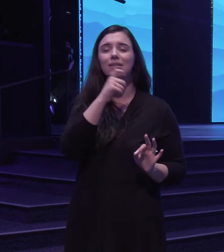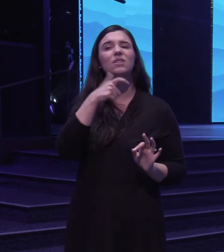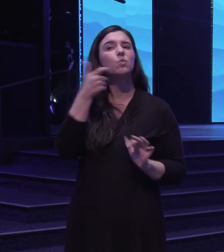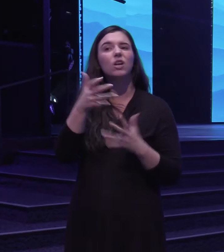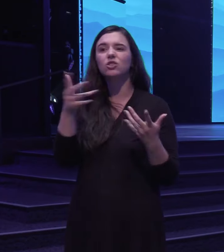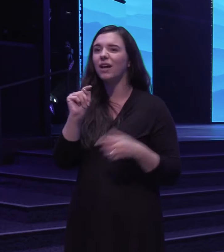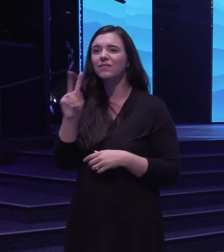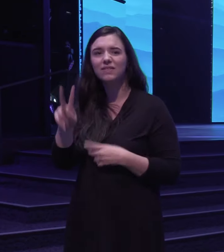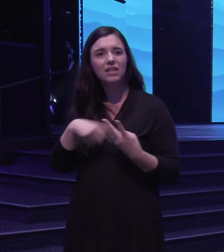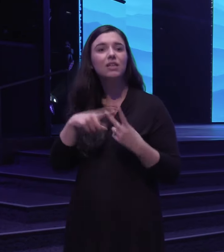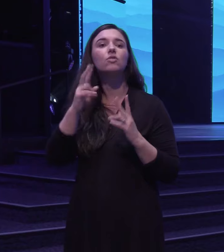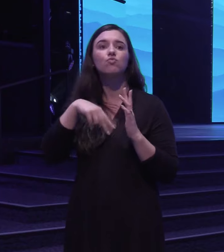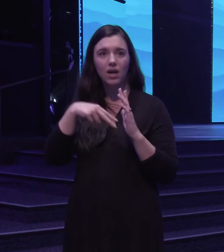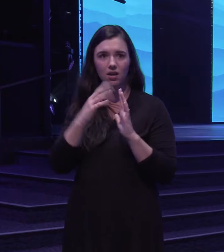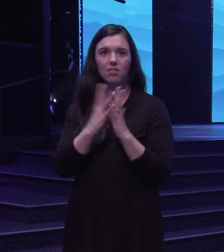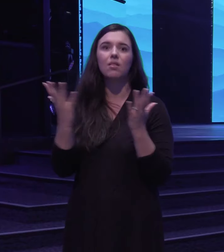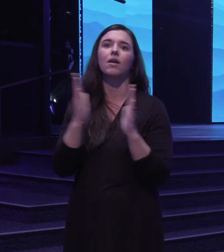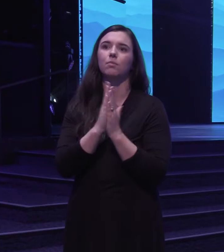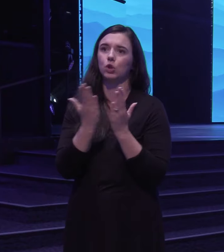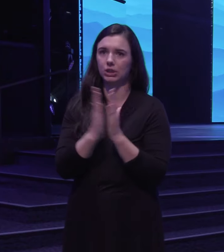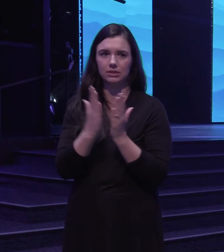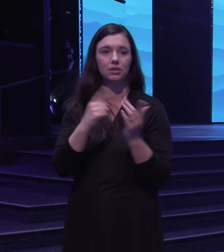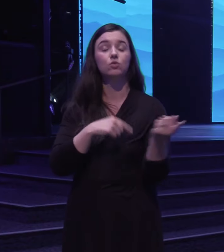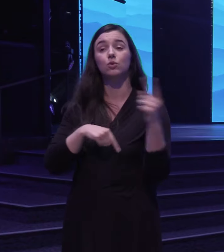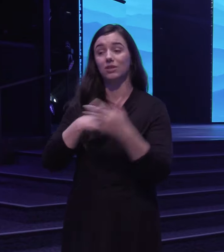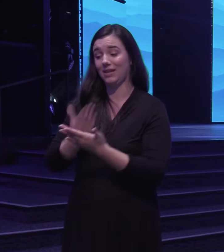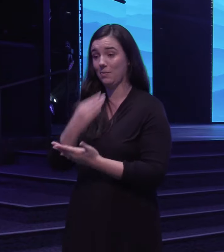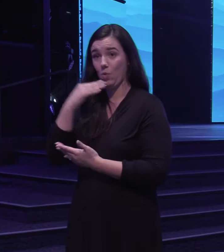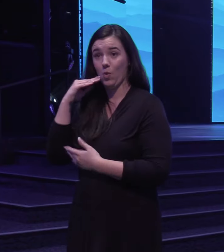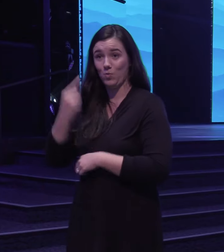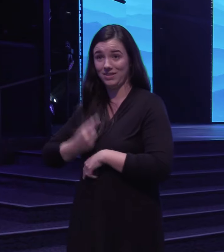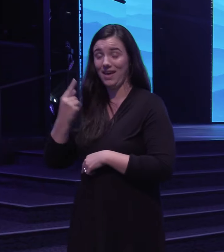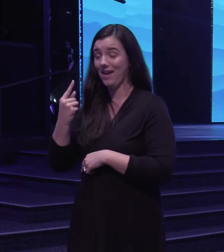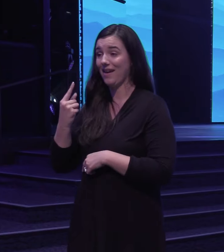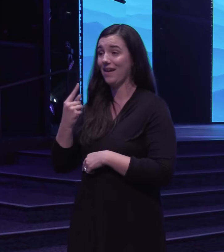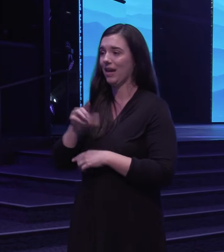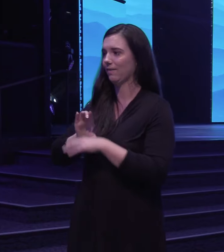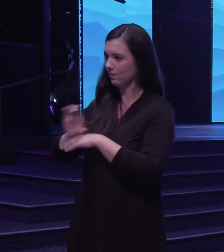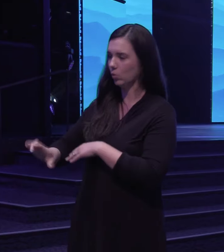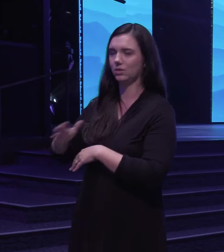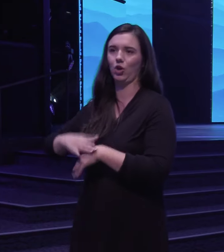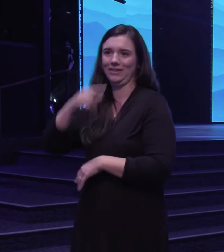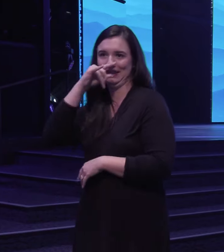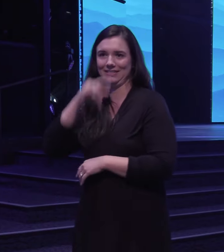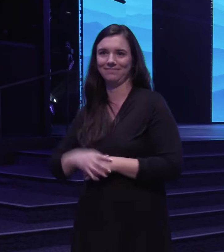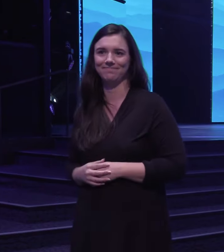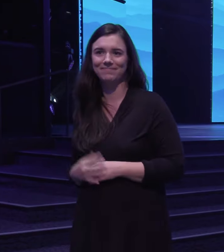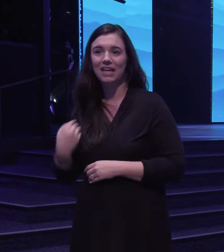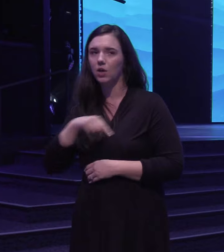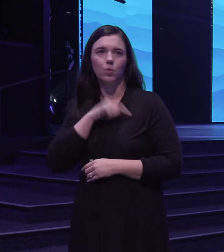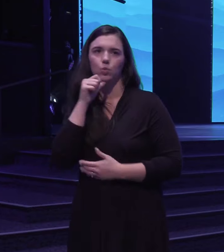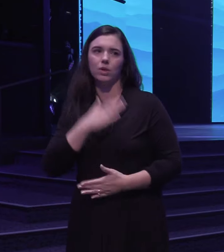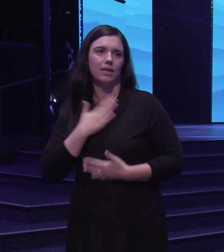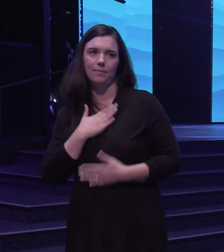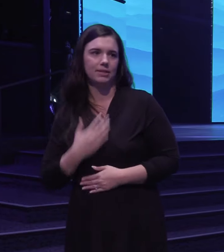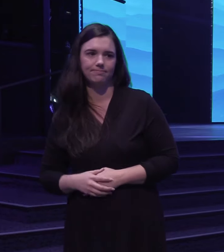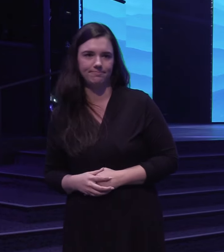a lot of TV and they read a lot of books. So she came home one day and imposed that on us. And we were not